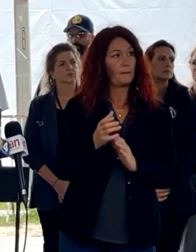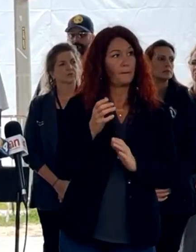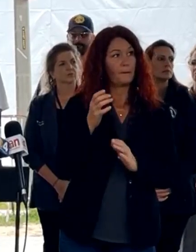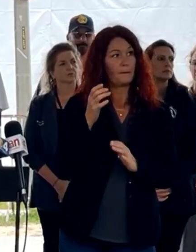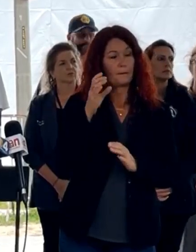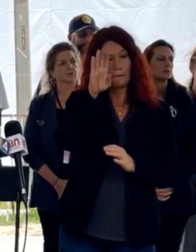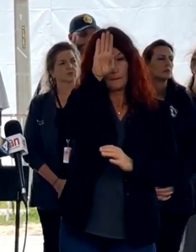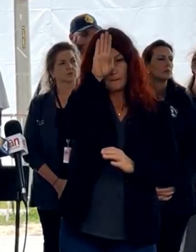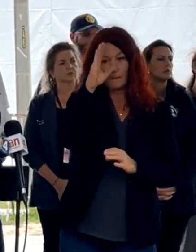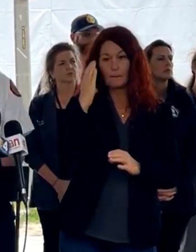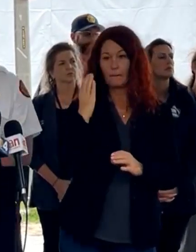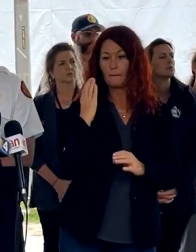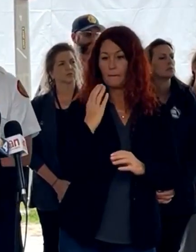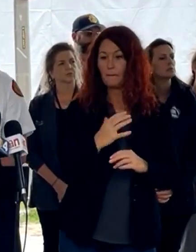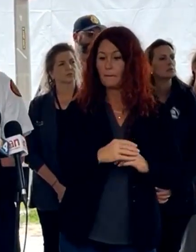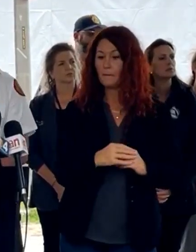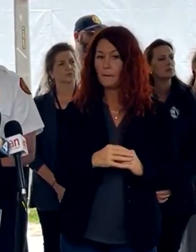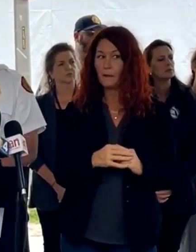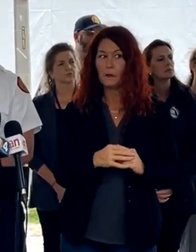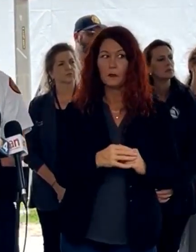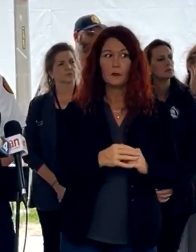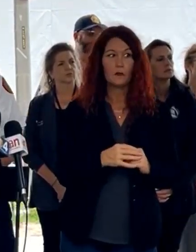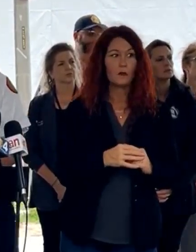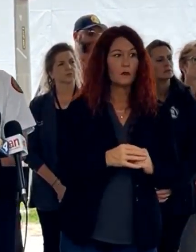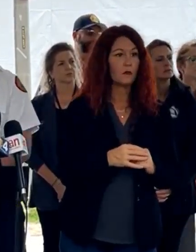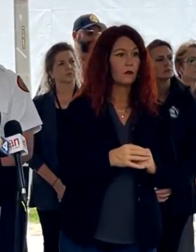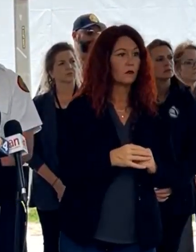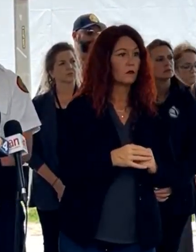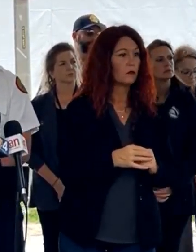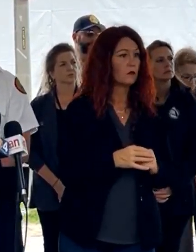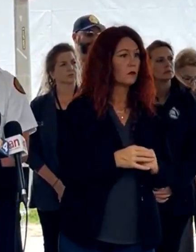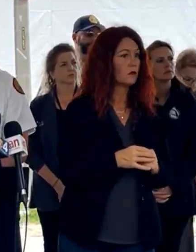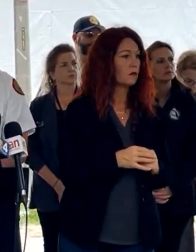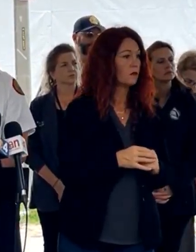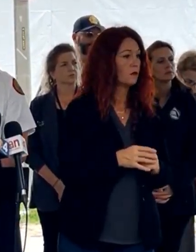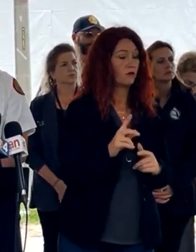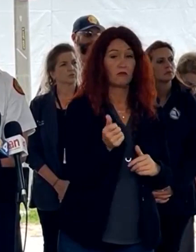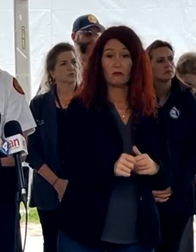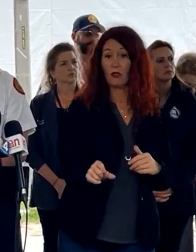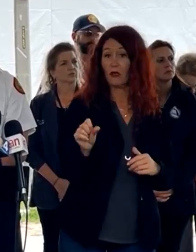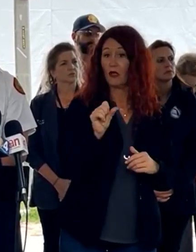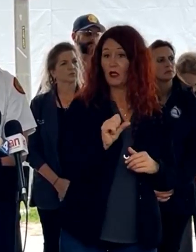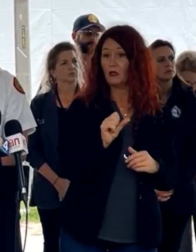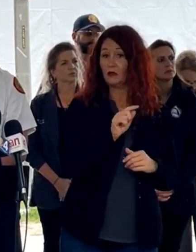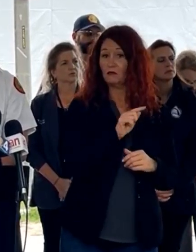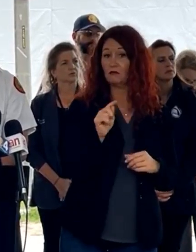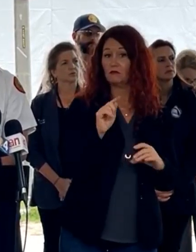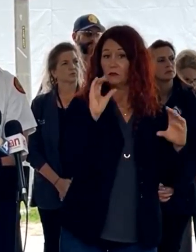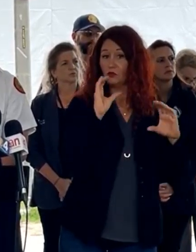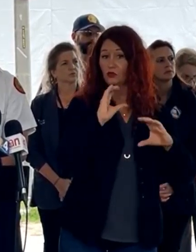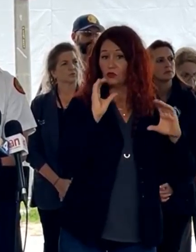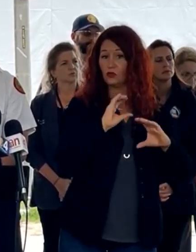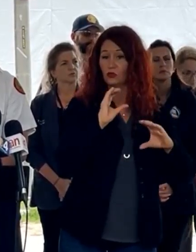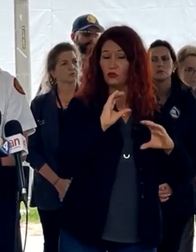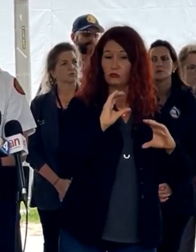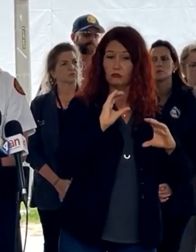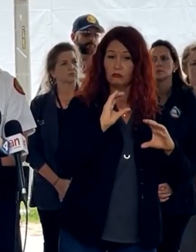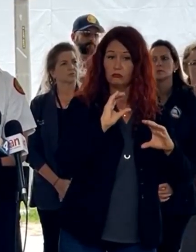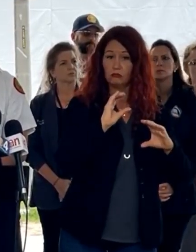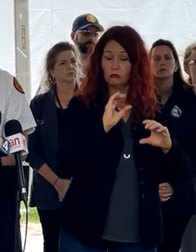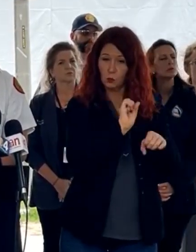I apologize. Chief, have there been any injuries or have any of the rescue personnel needed medical treatment for any